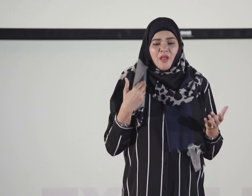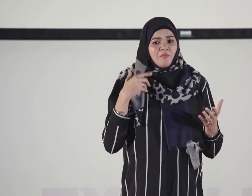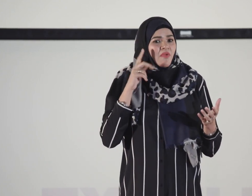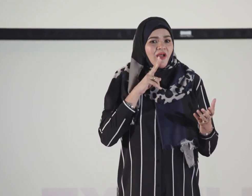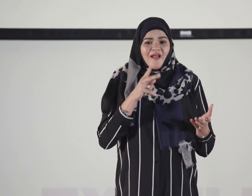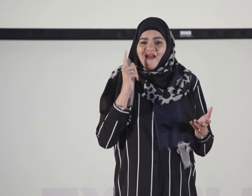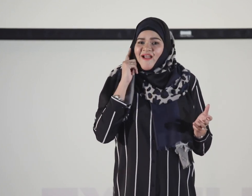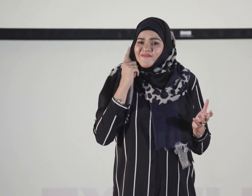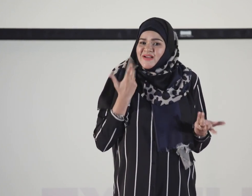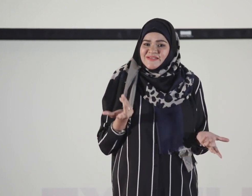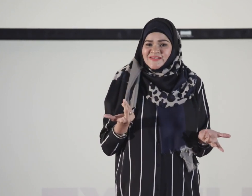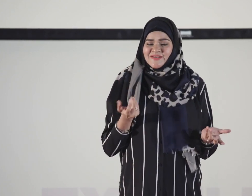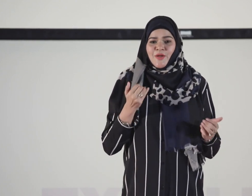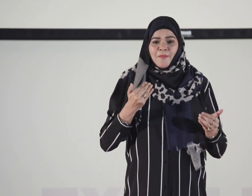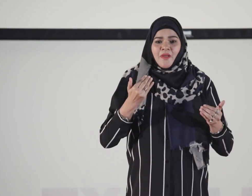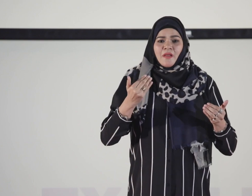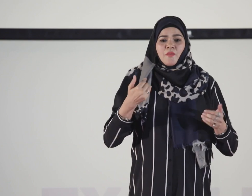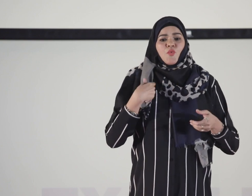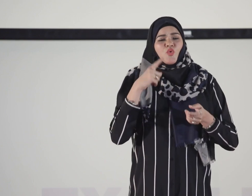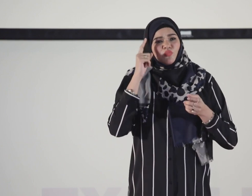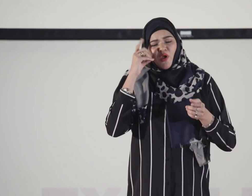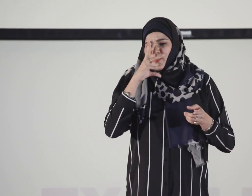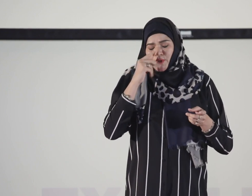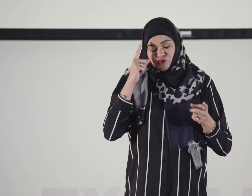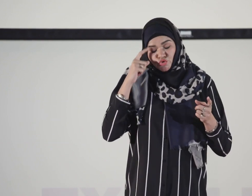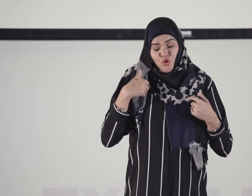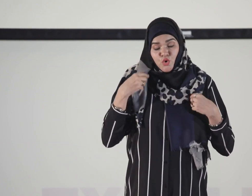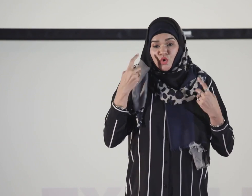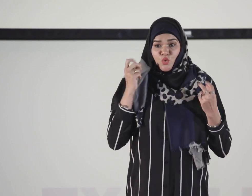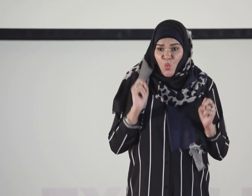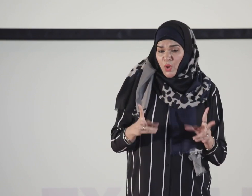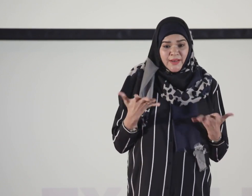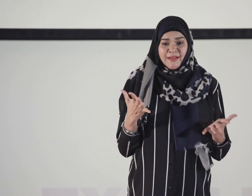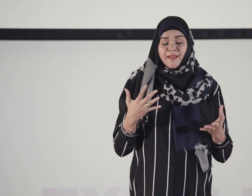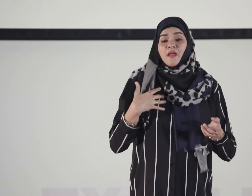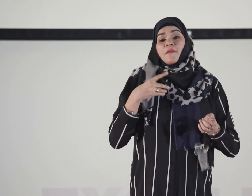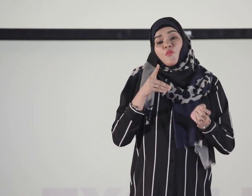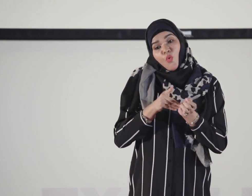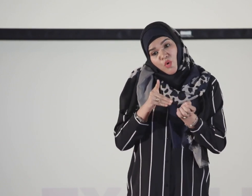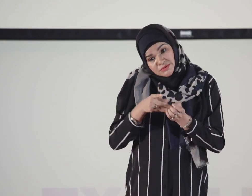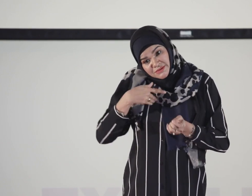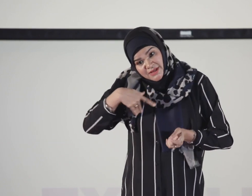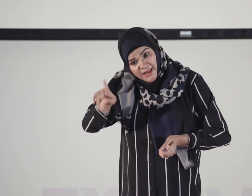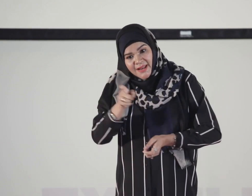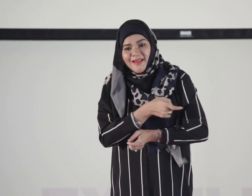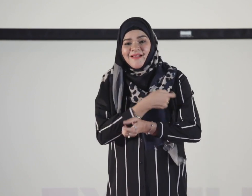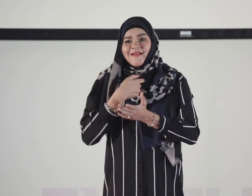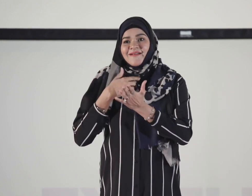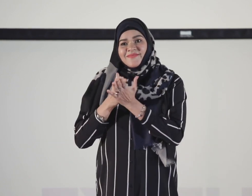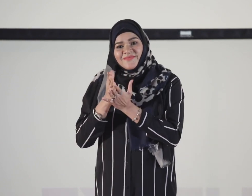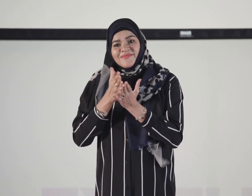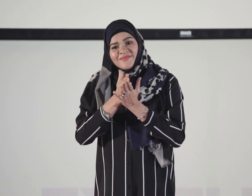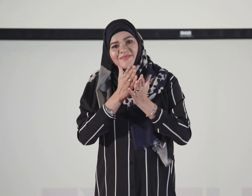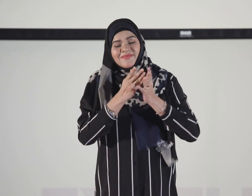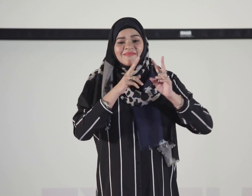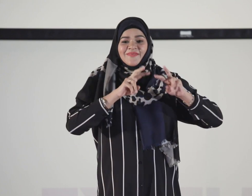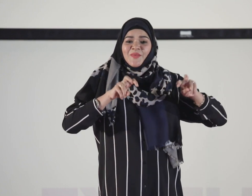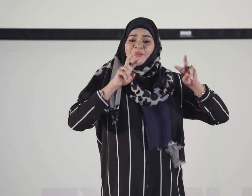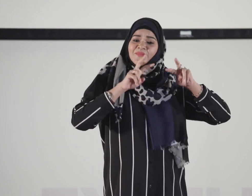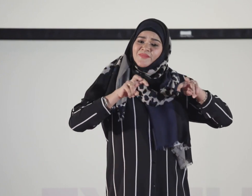was devastated. She was devastated to know that I am deaf. She took me to multiple doctors